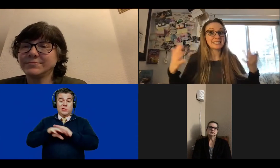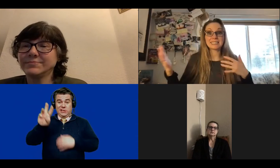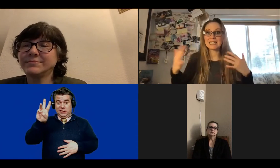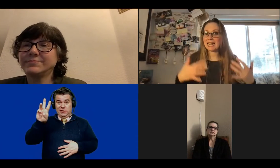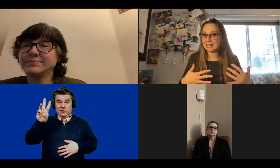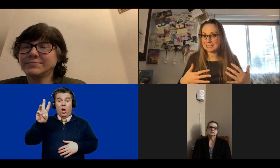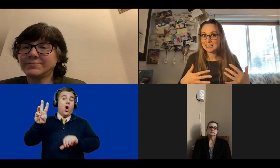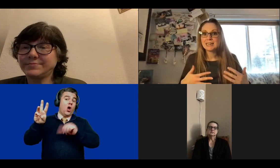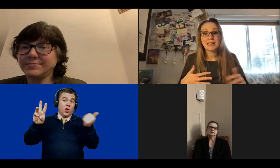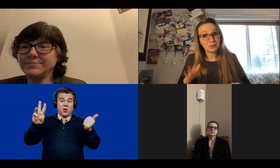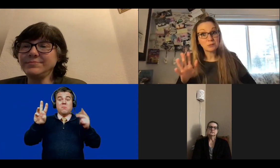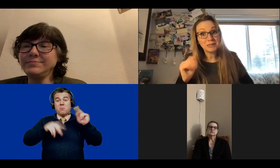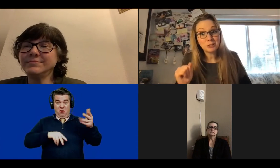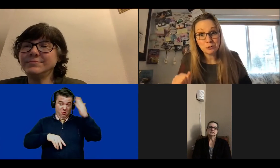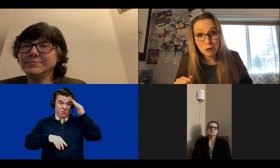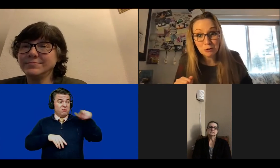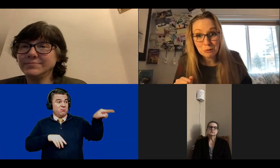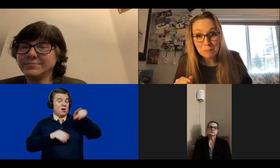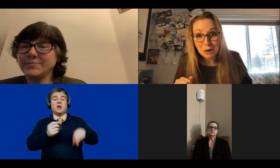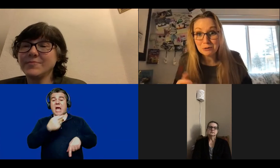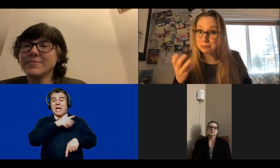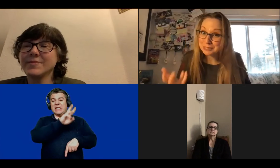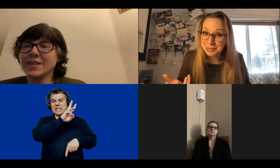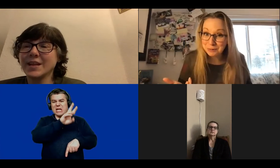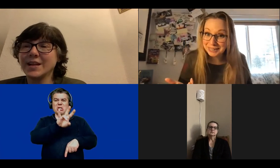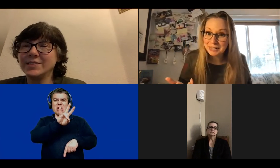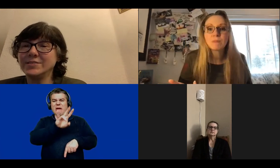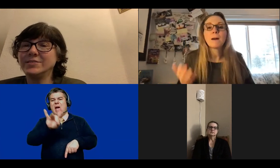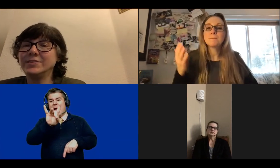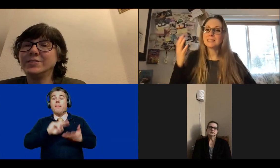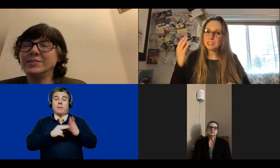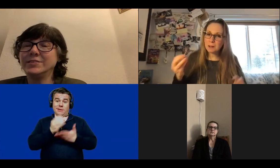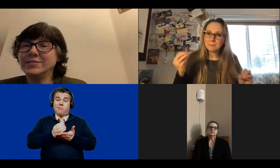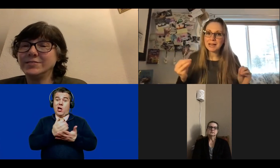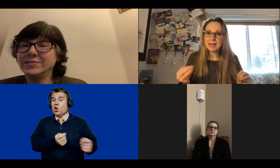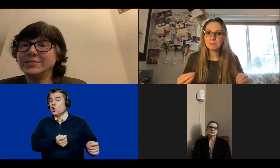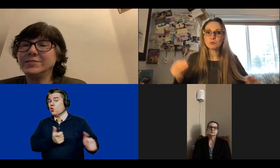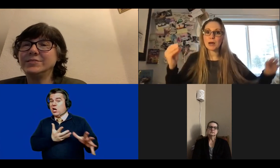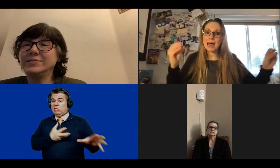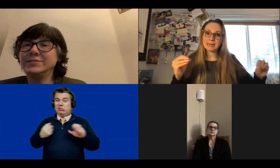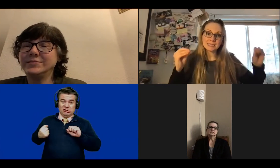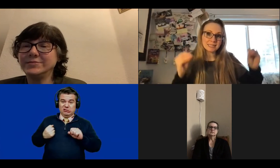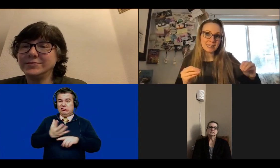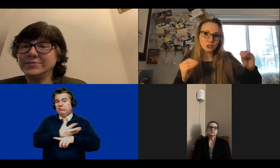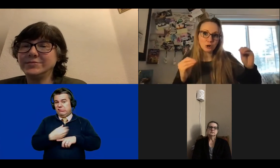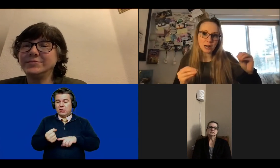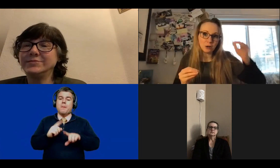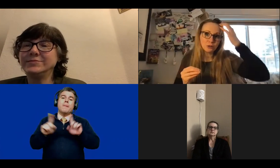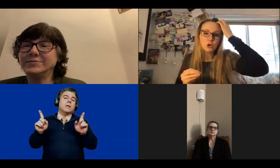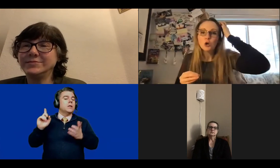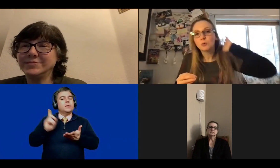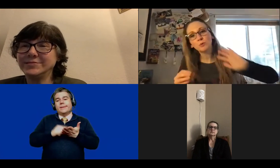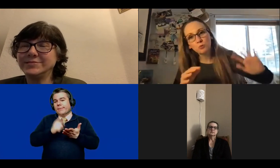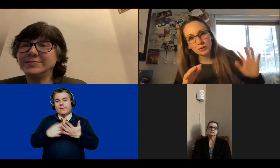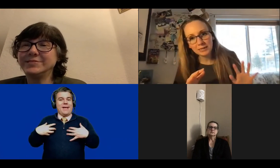take 6 to 8. Now, this means you'll go through a bottle really quick, but sometimes we're at a stage in our